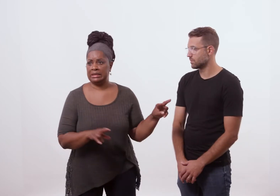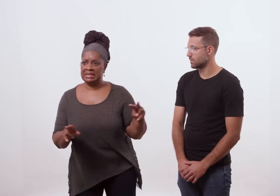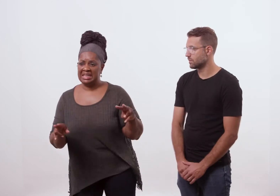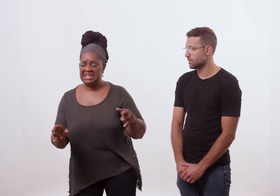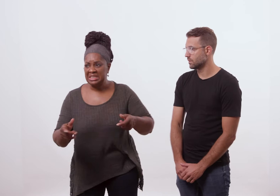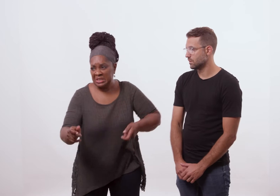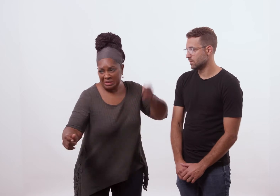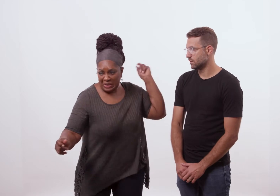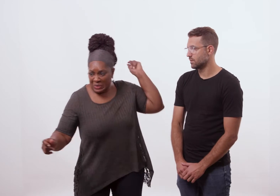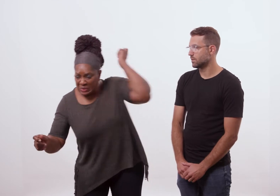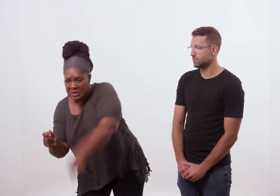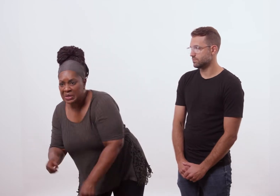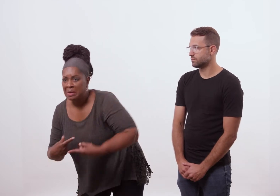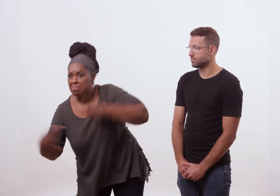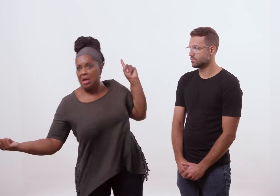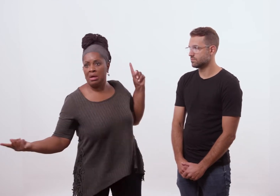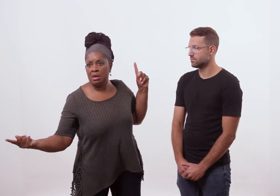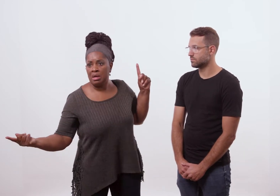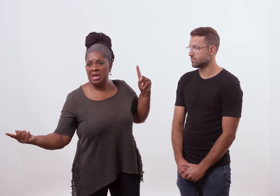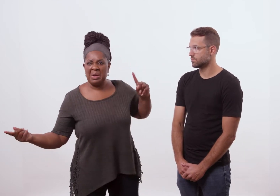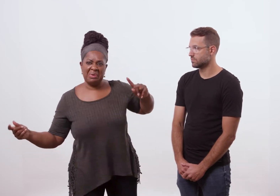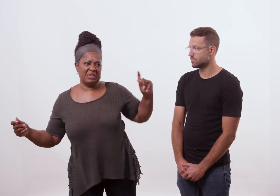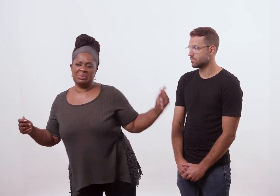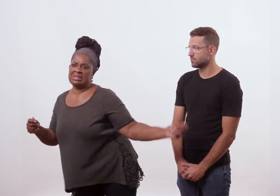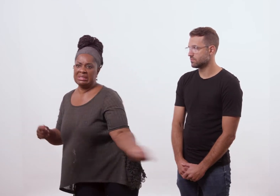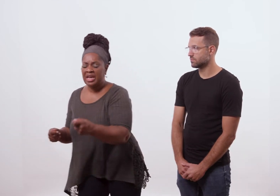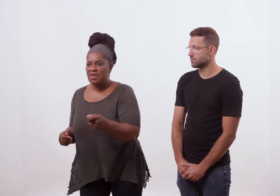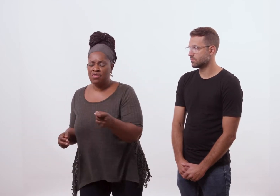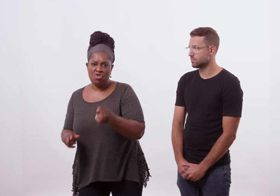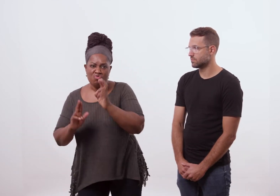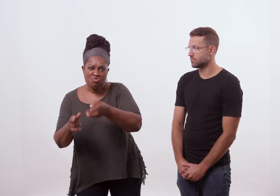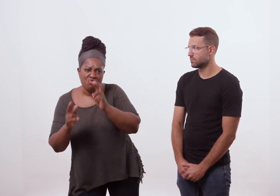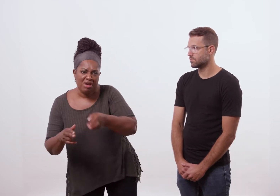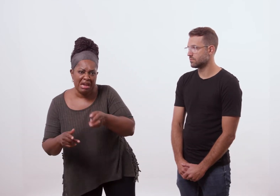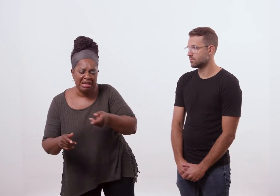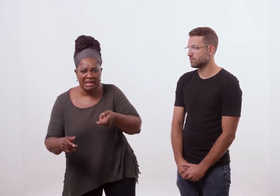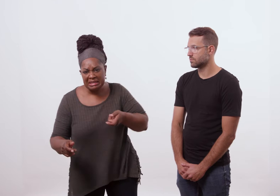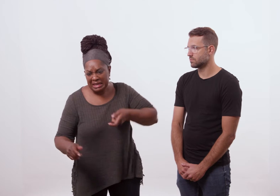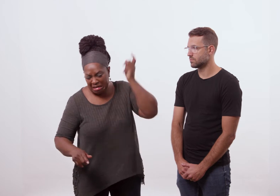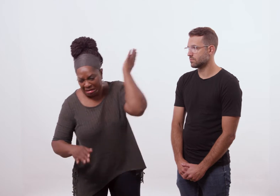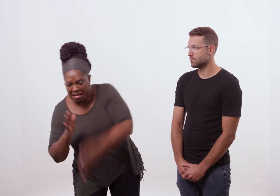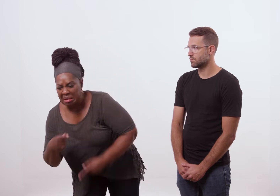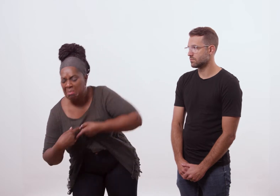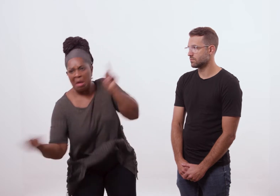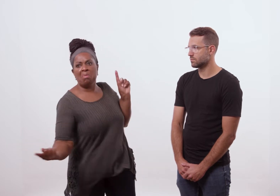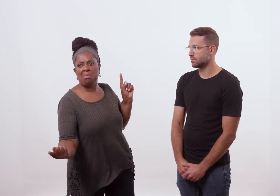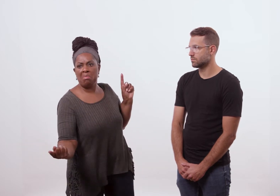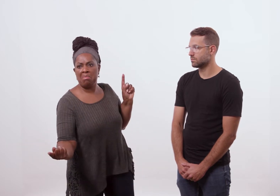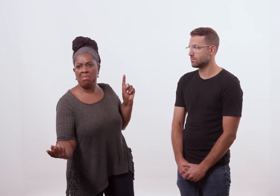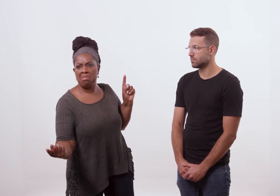swings, and with a swift strike of new moon, Rayek's spear is cut in twain.